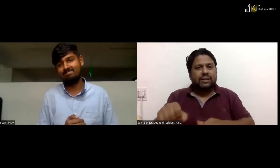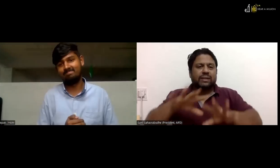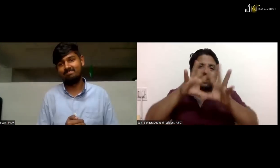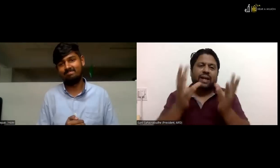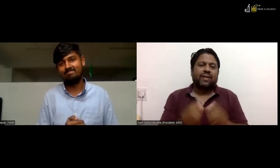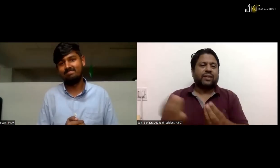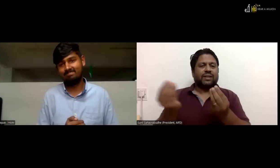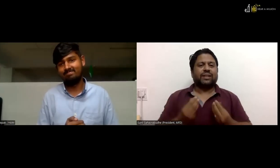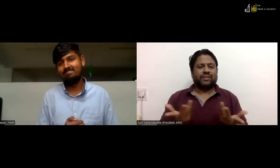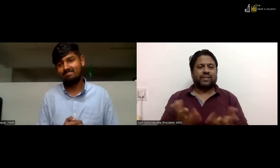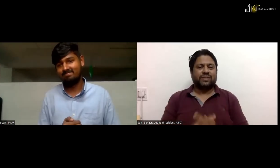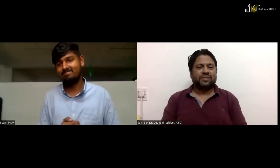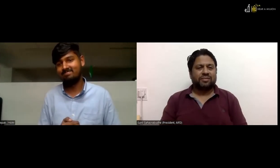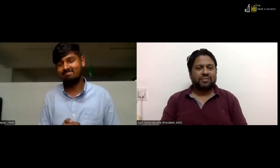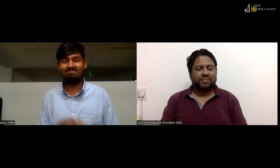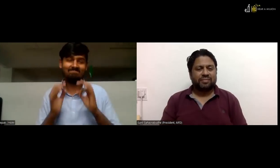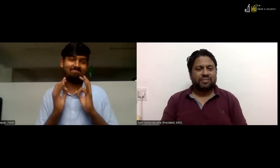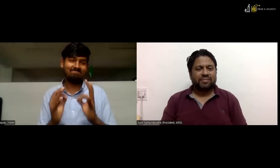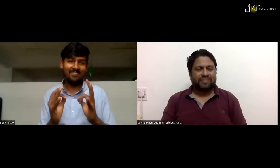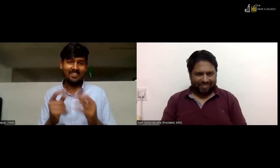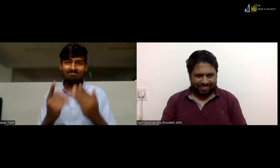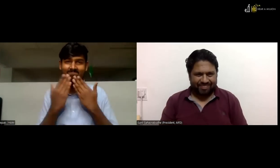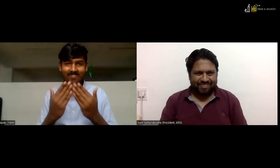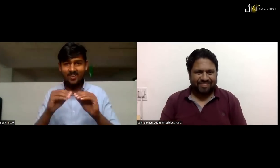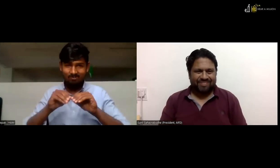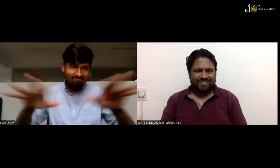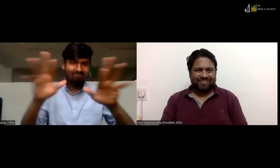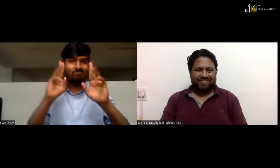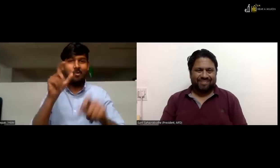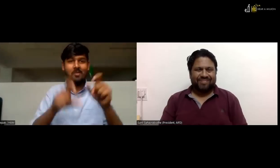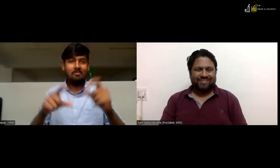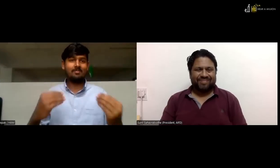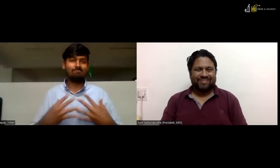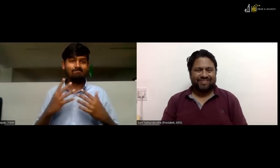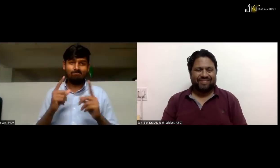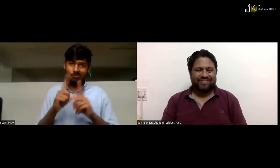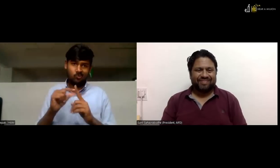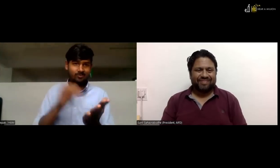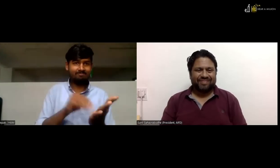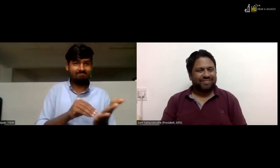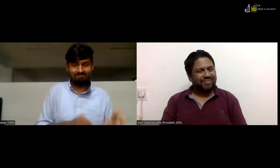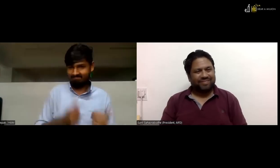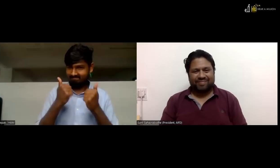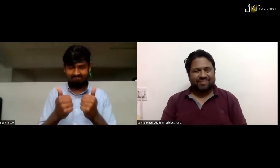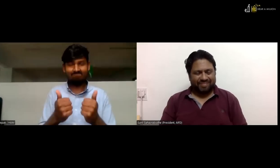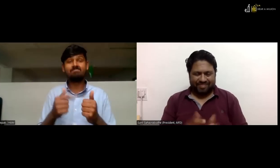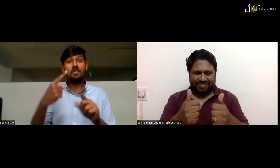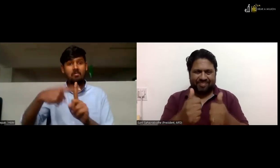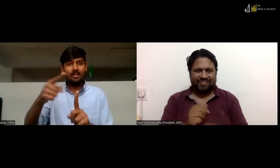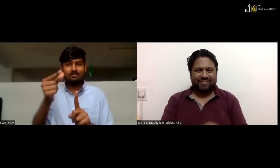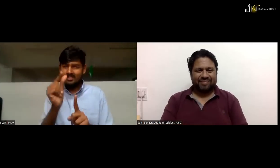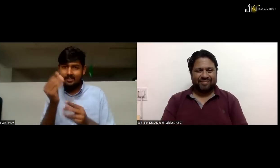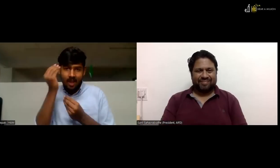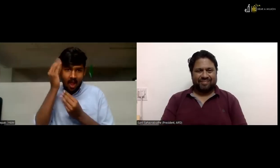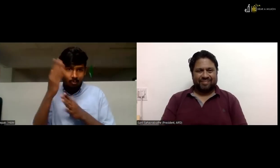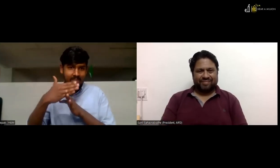this step. Like government can just accept this thing, and we can share the data, and everyone can